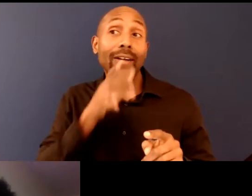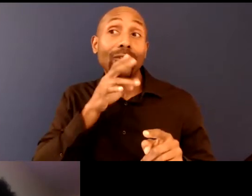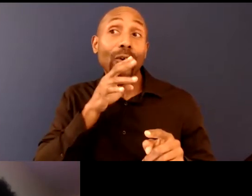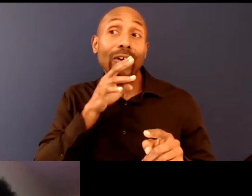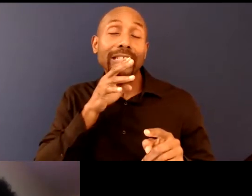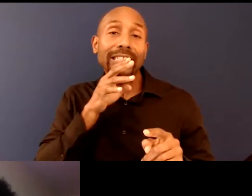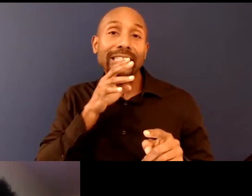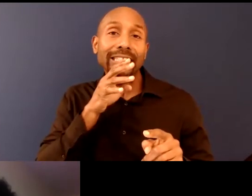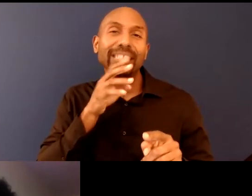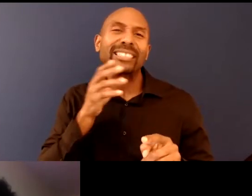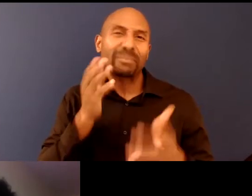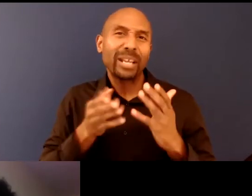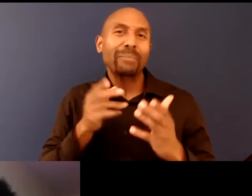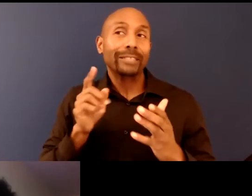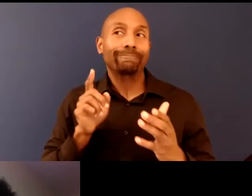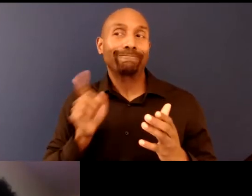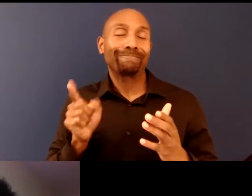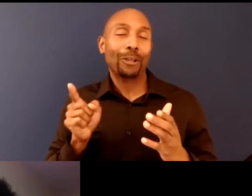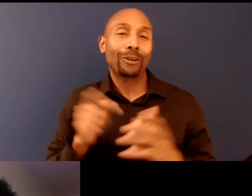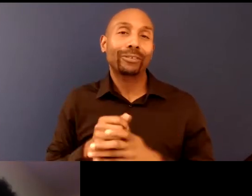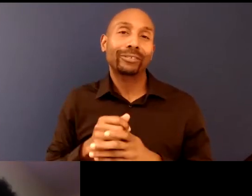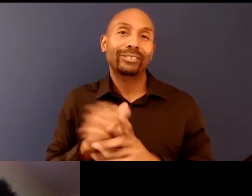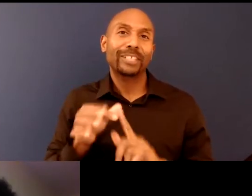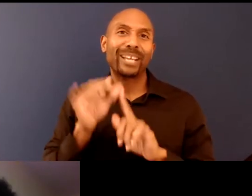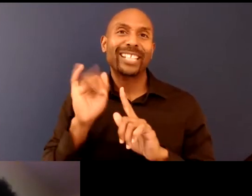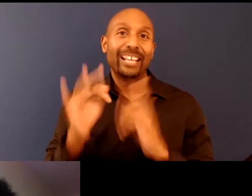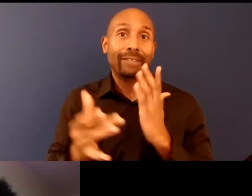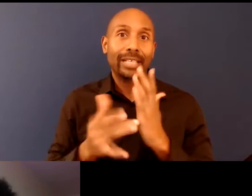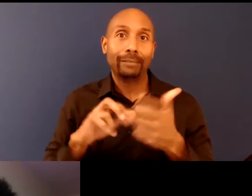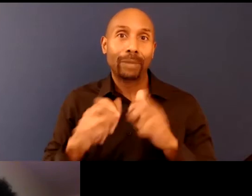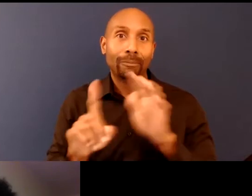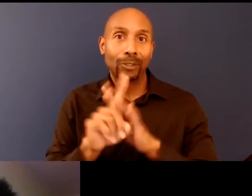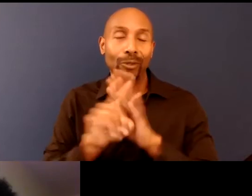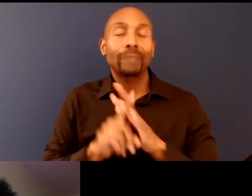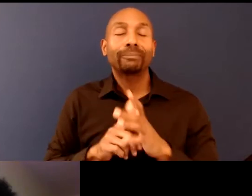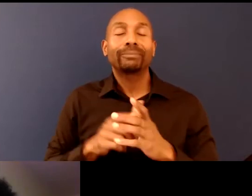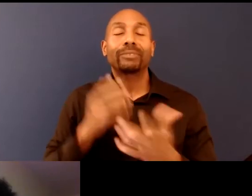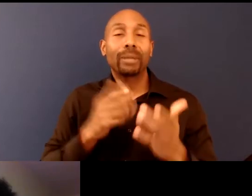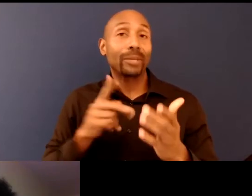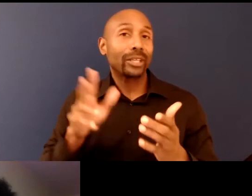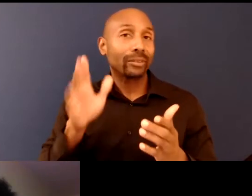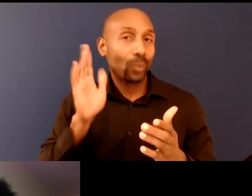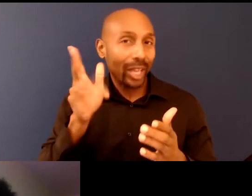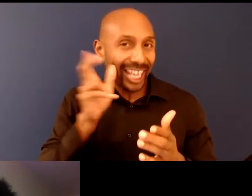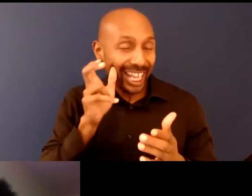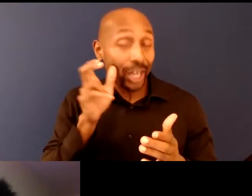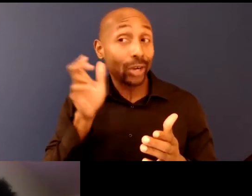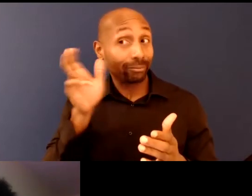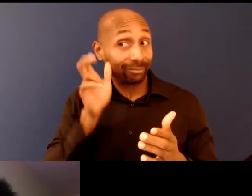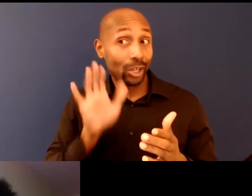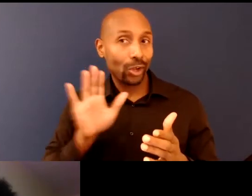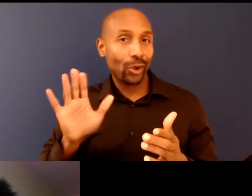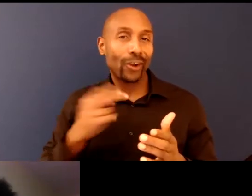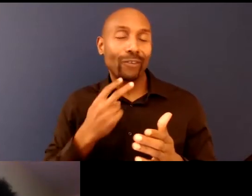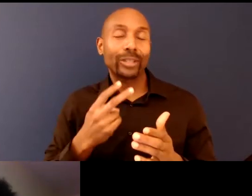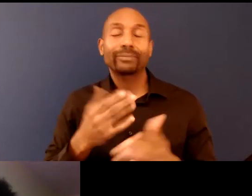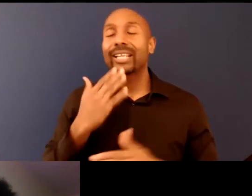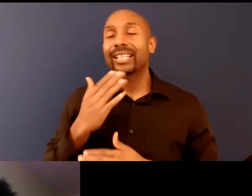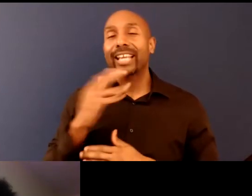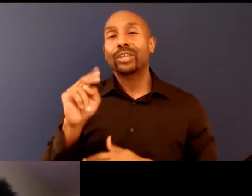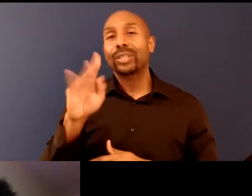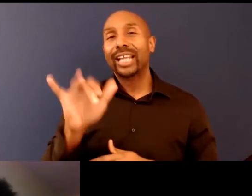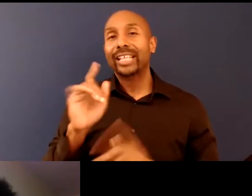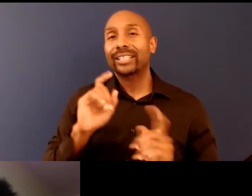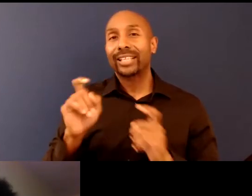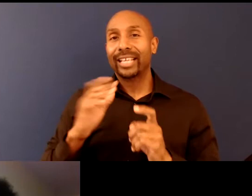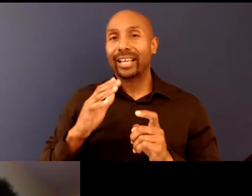it might be her, particularly if we run into technical difficulties. But thank you, Nancy, for giving my students this great